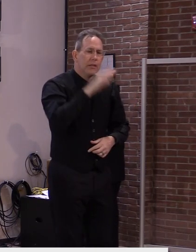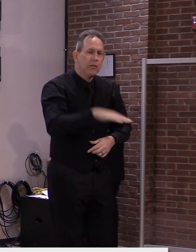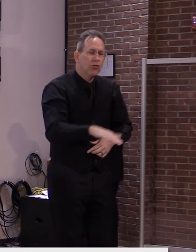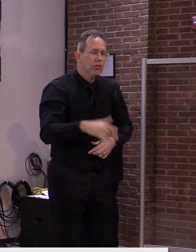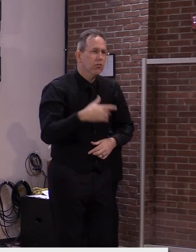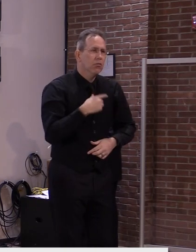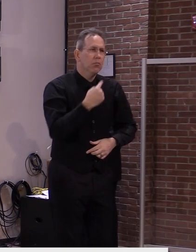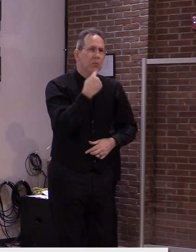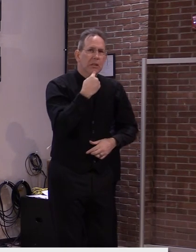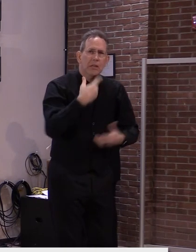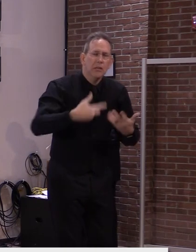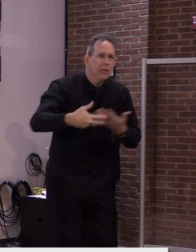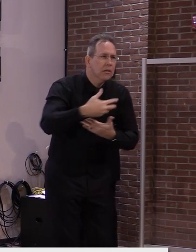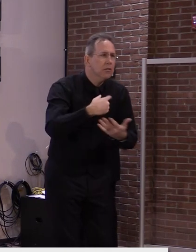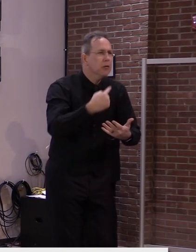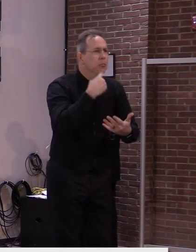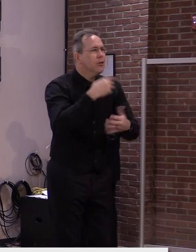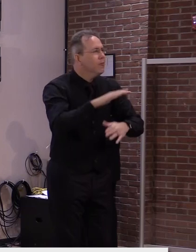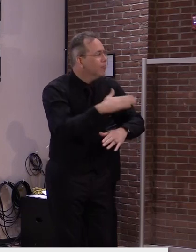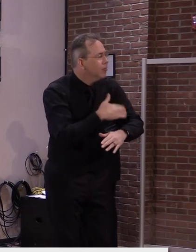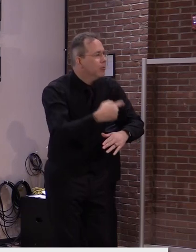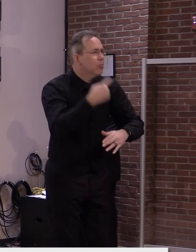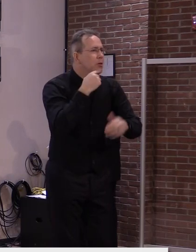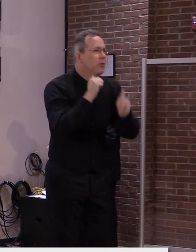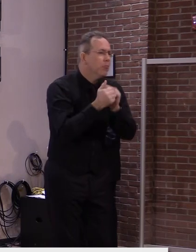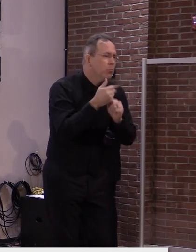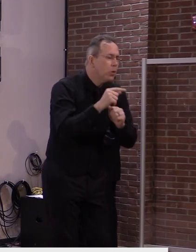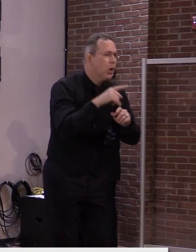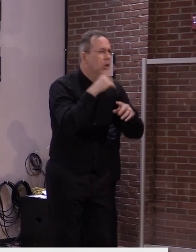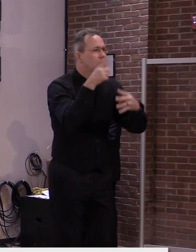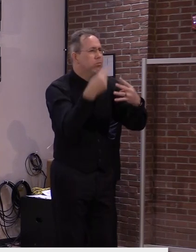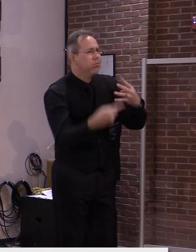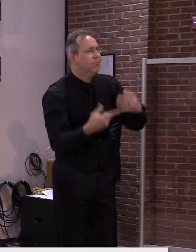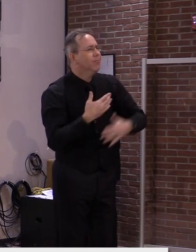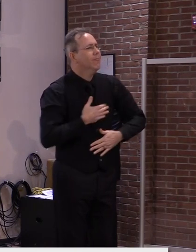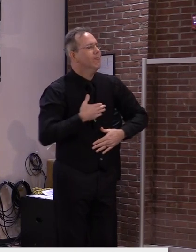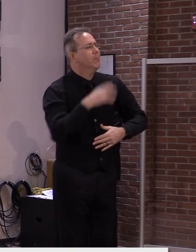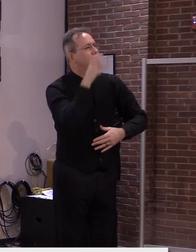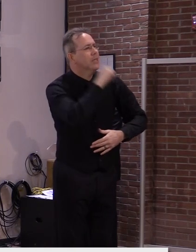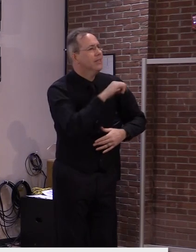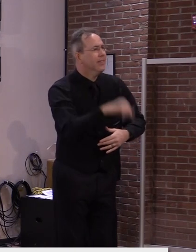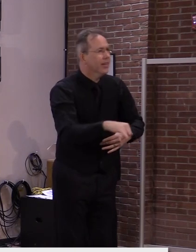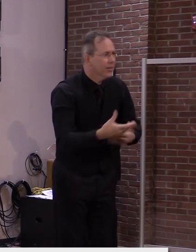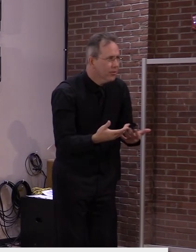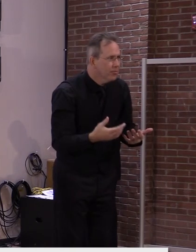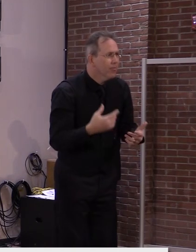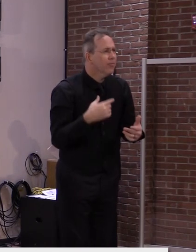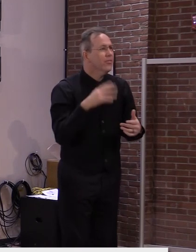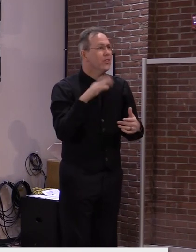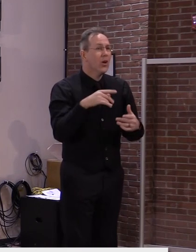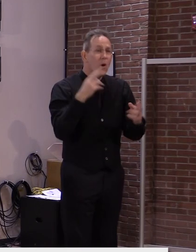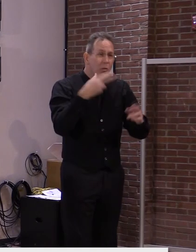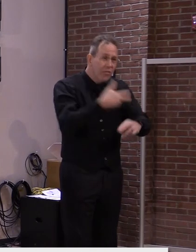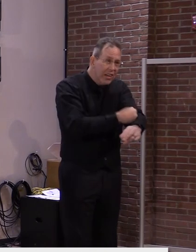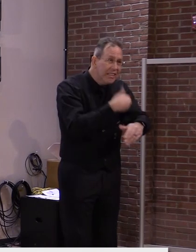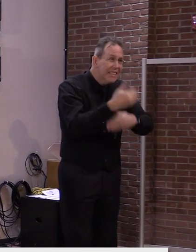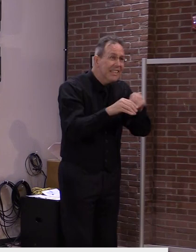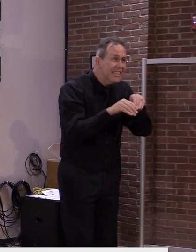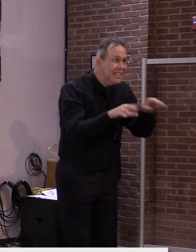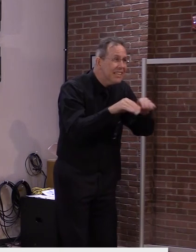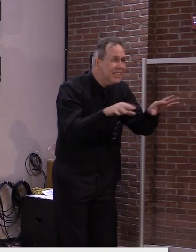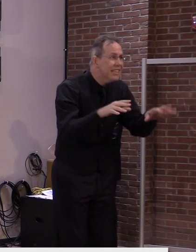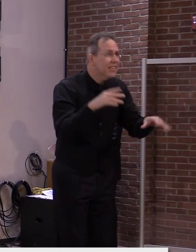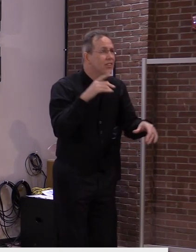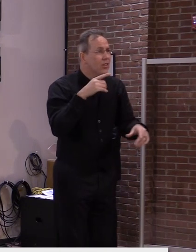our schools can manage the risk of music activities, but we also acknowledge that every day that goes by when our students are not in school brings risk as well.